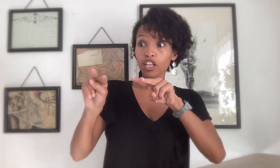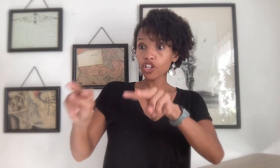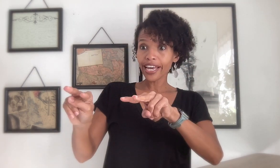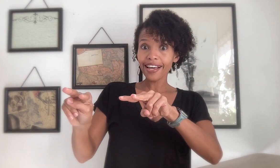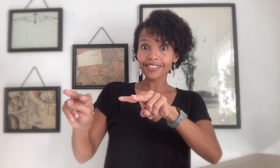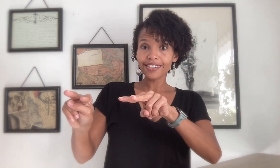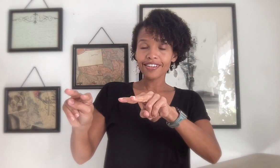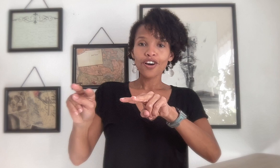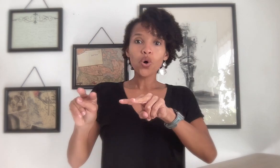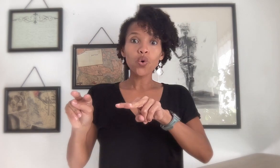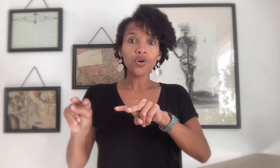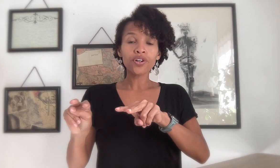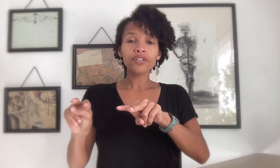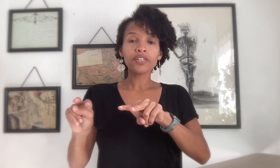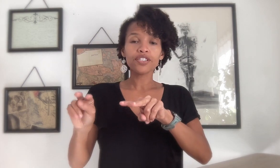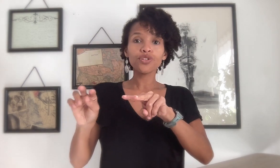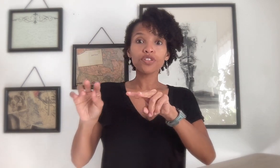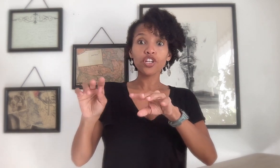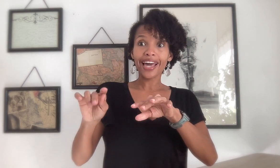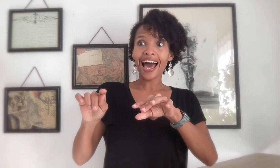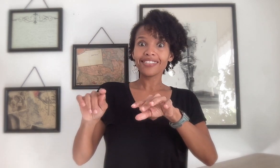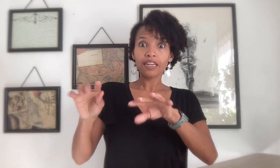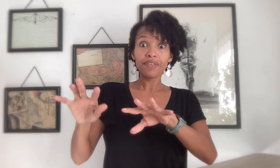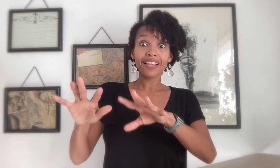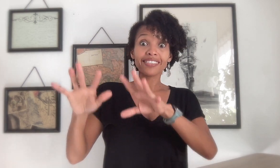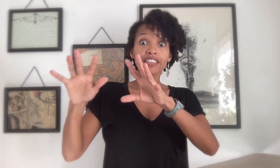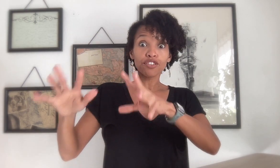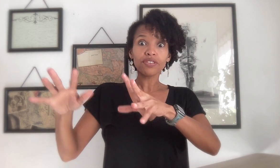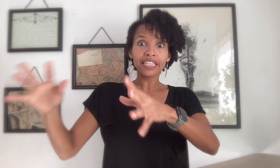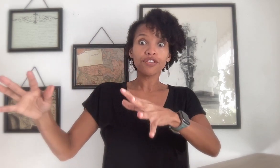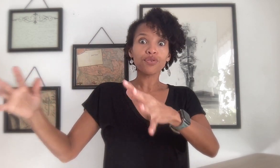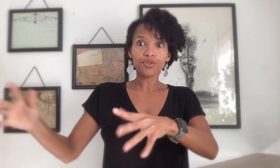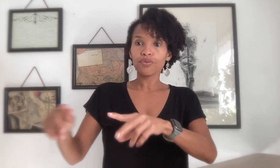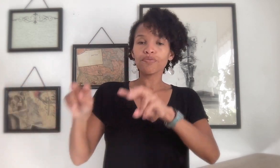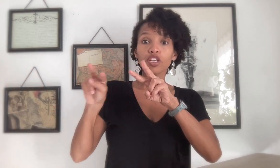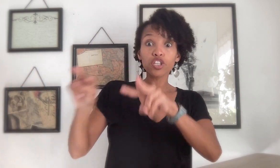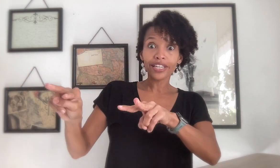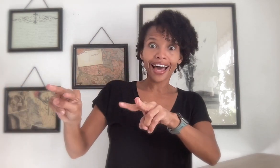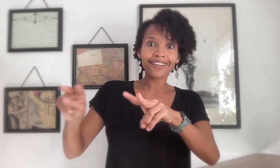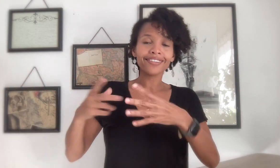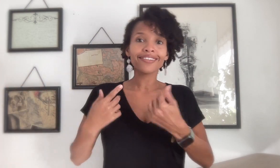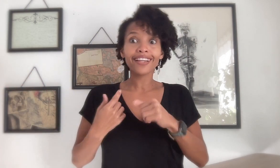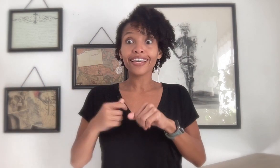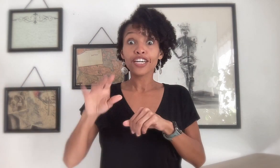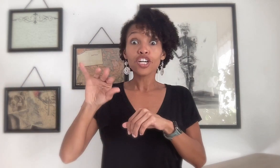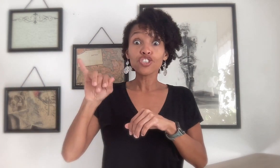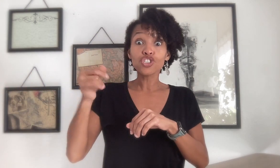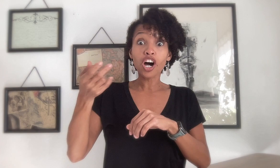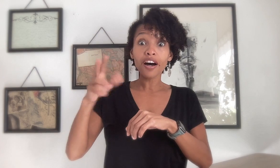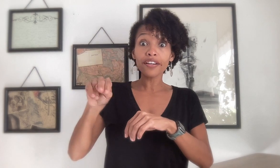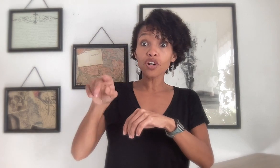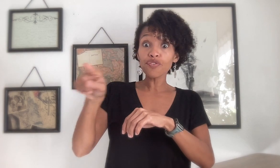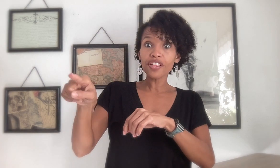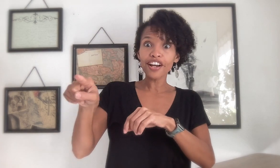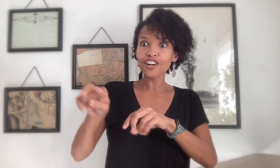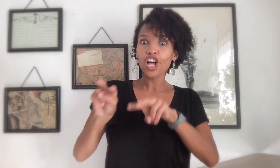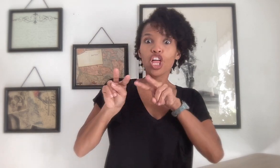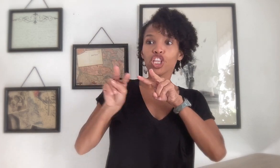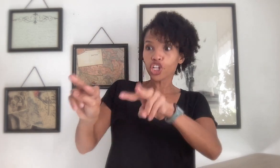look at, or you would look at something that's literally in the room, look at. Like John over there, look at